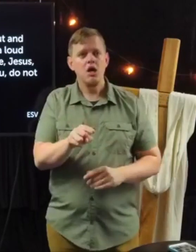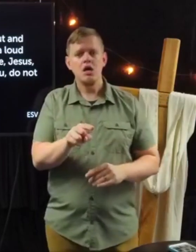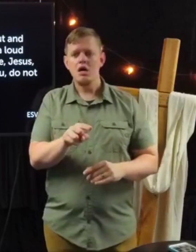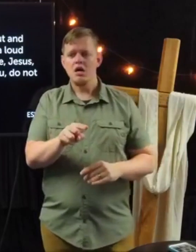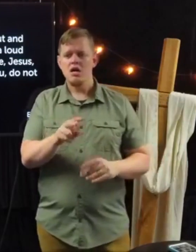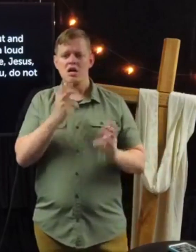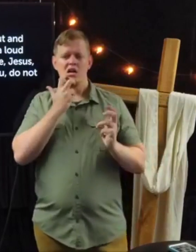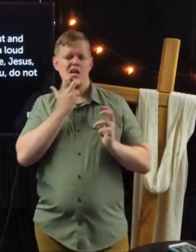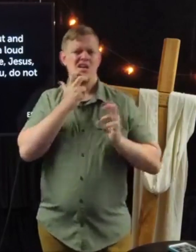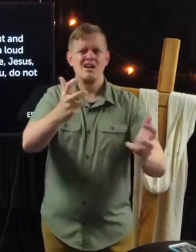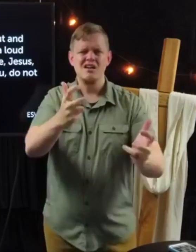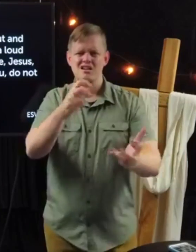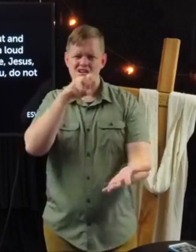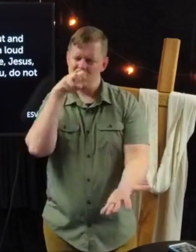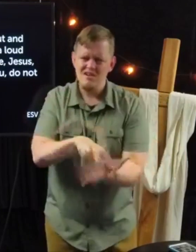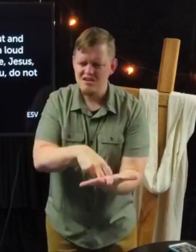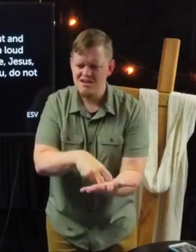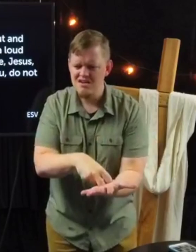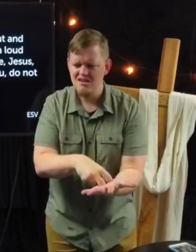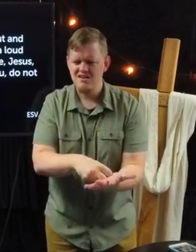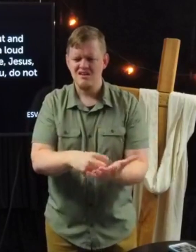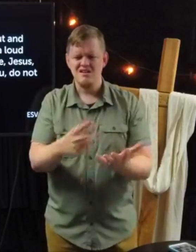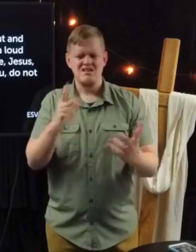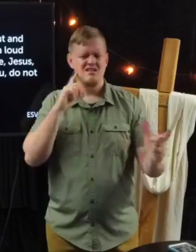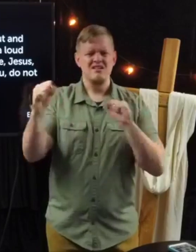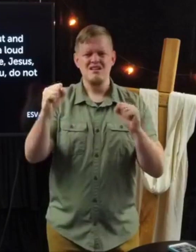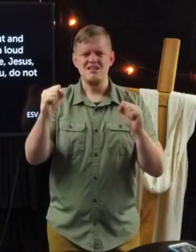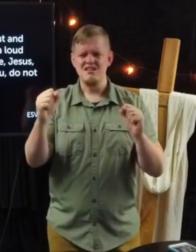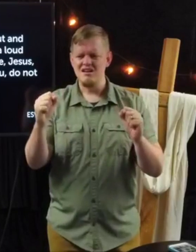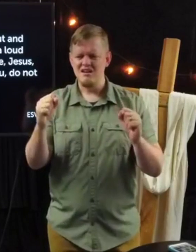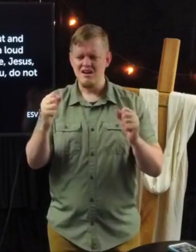When he saw Jesus, this man cried out and fell down before him and said in a loud voice,